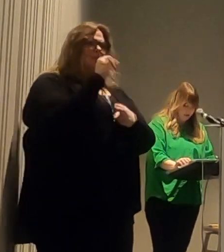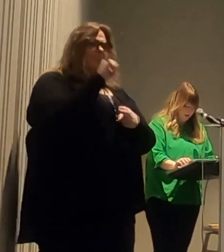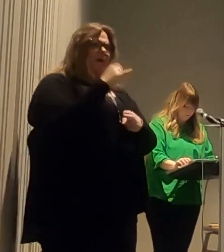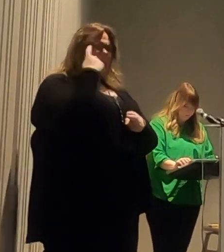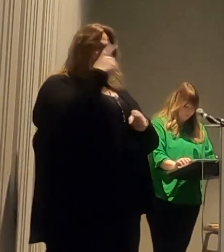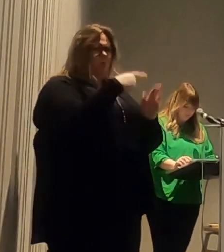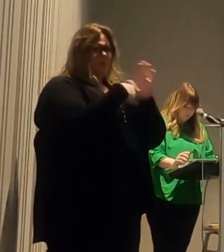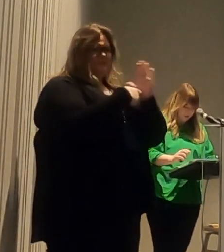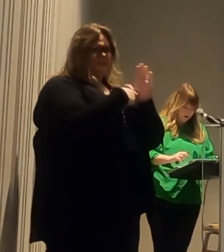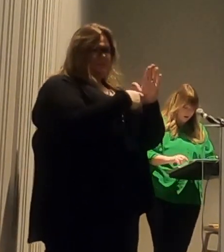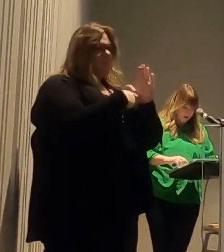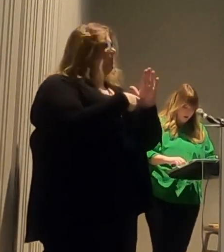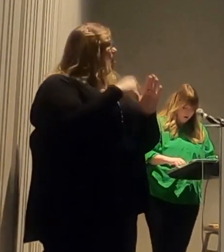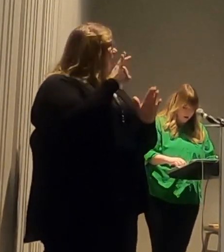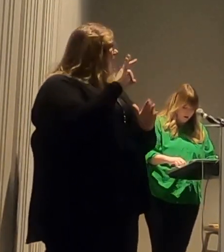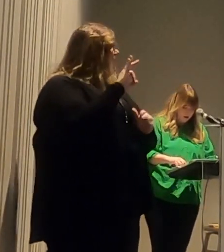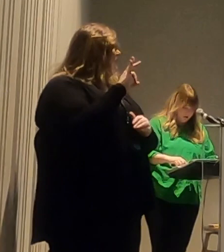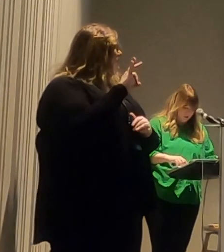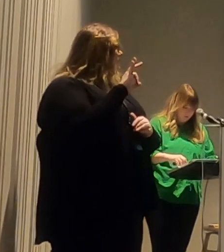of music.